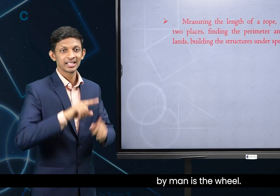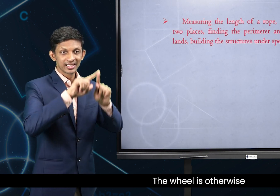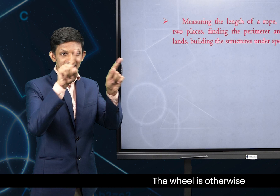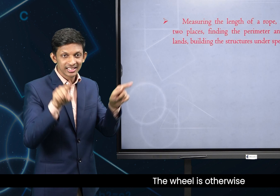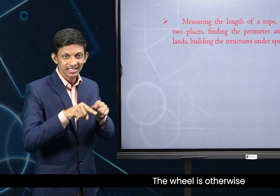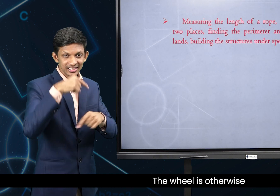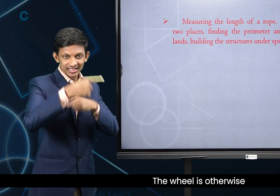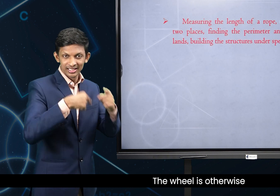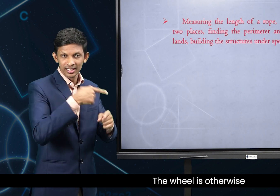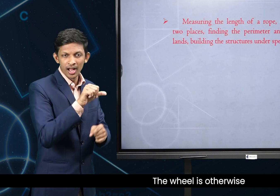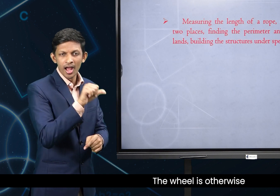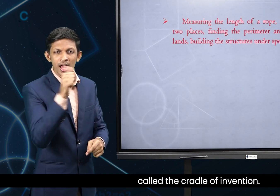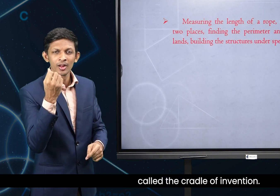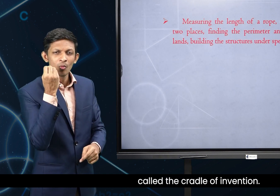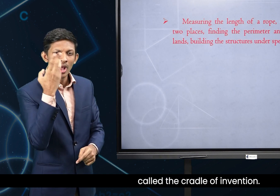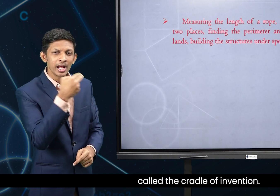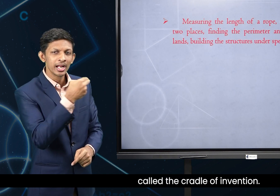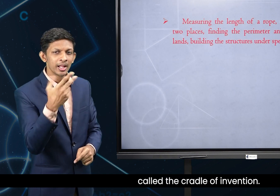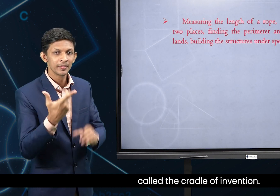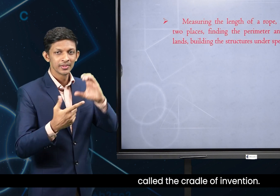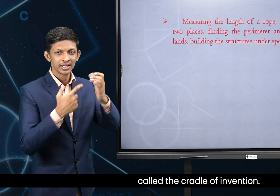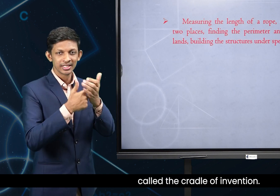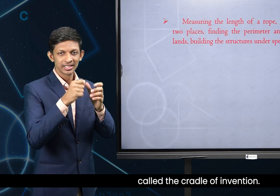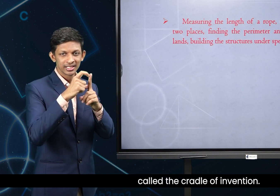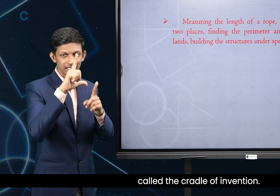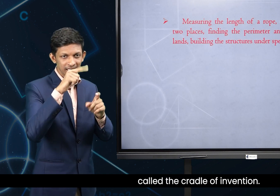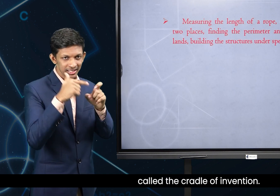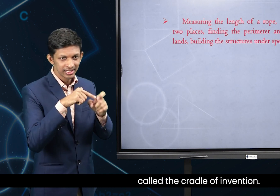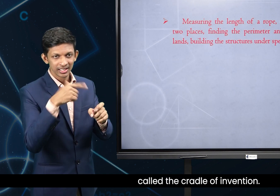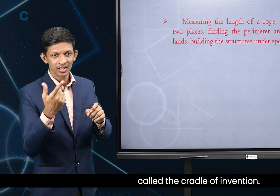The wheel is otherwise called the cradle of invention.